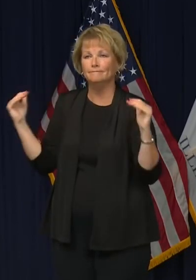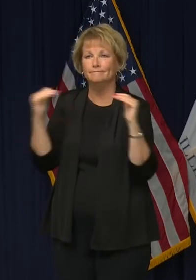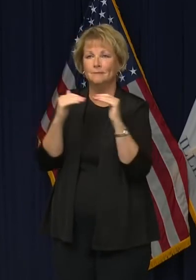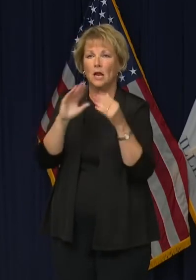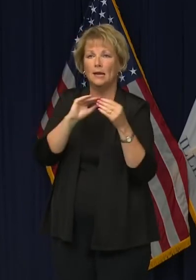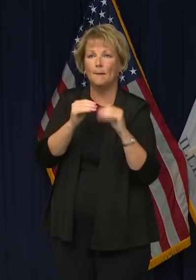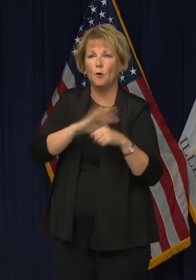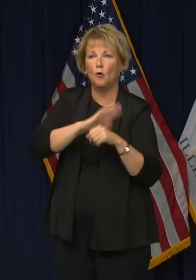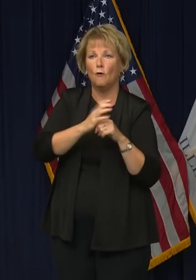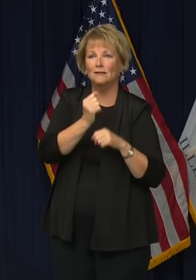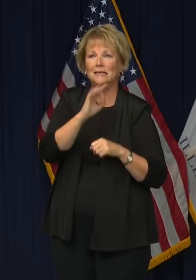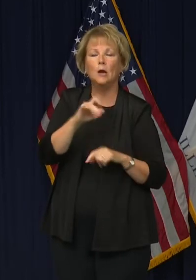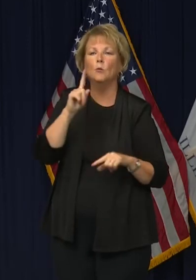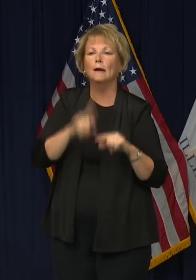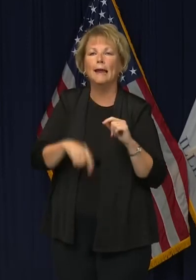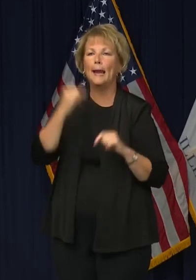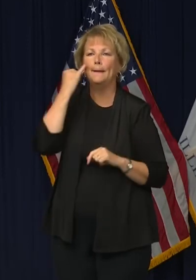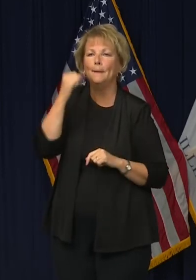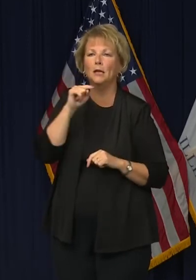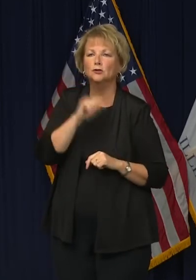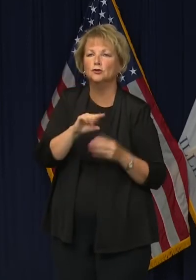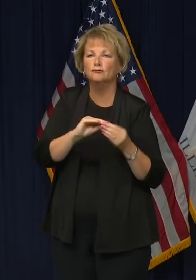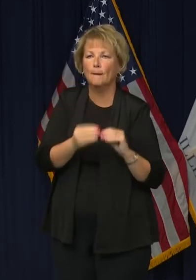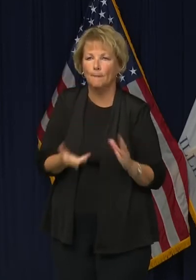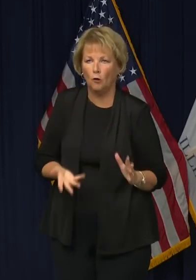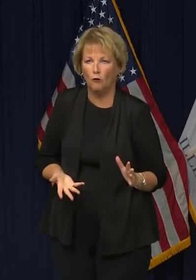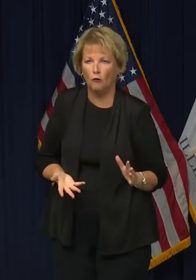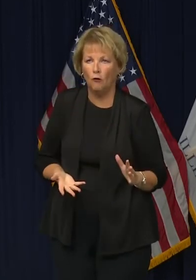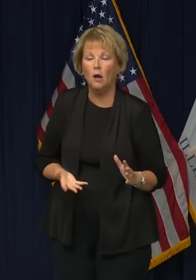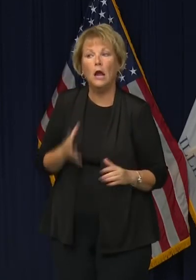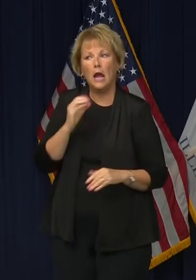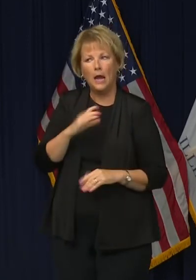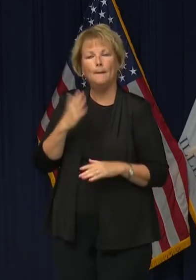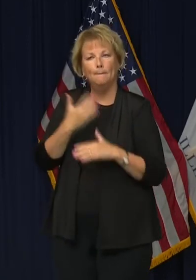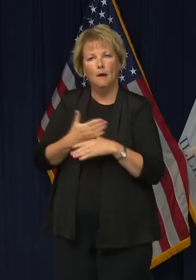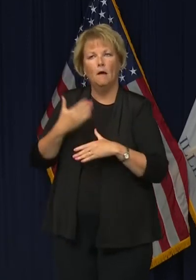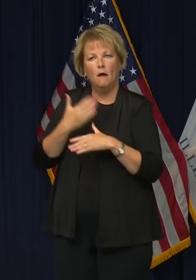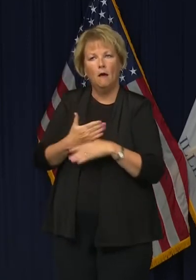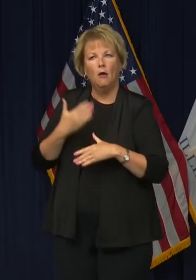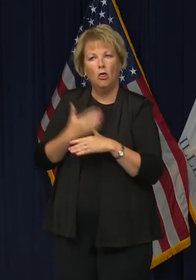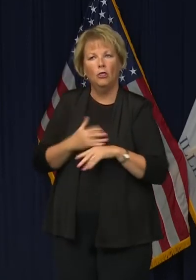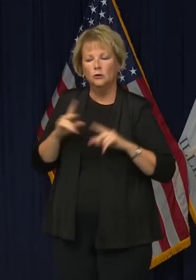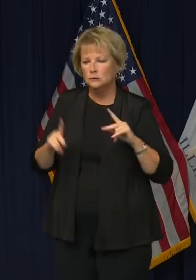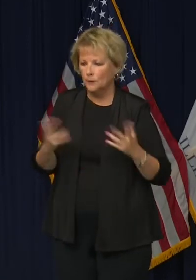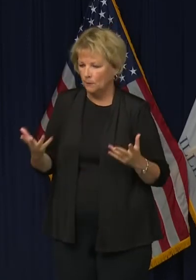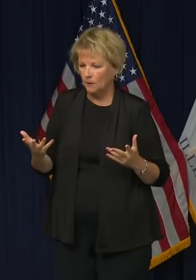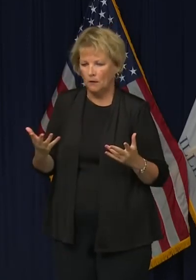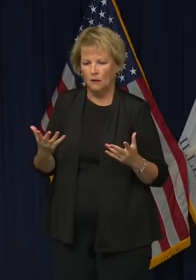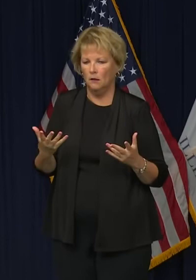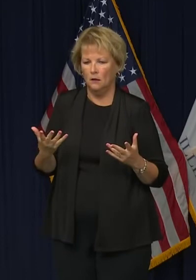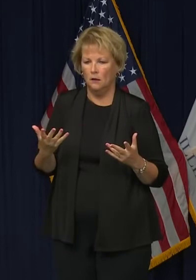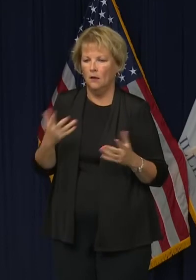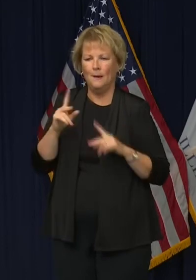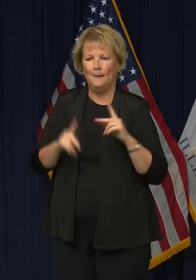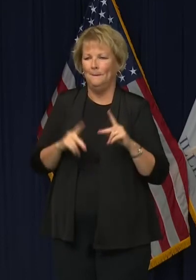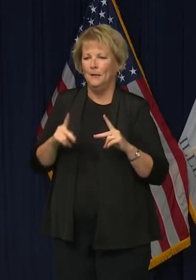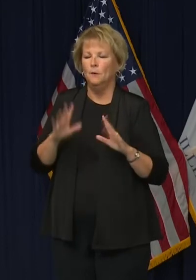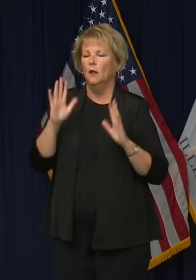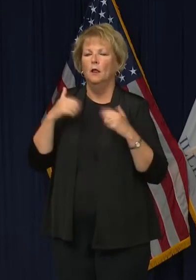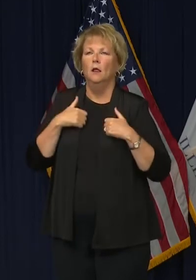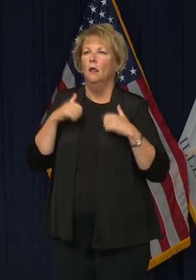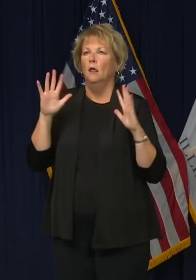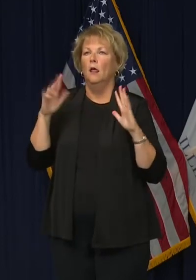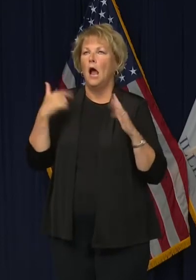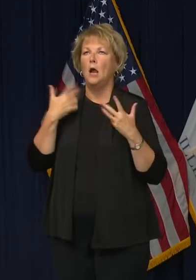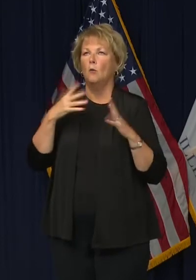an unimaginable number. And it is weighing on people that they just can't, it's almost that people don't want to deal with